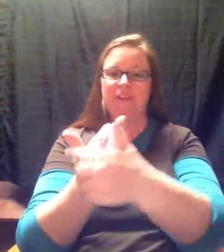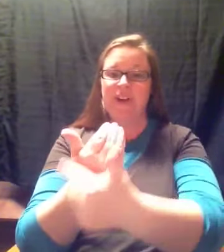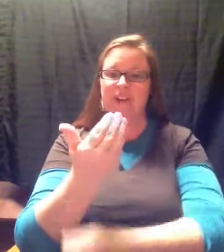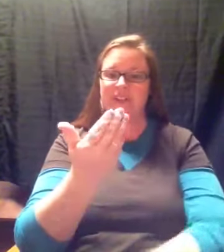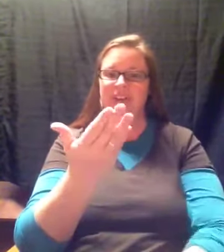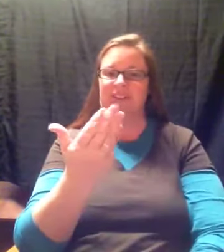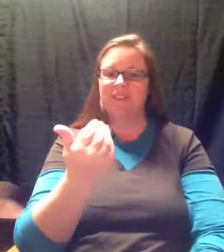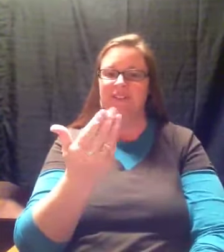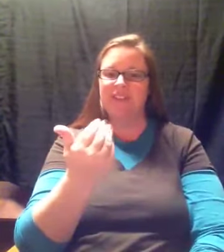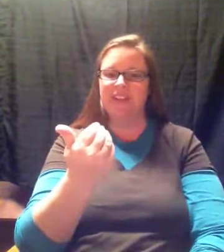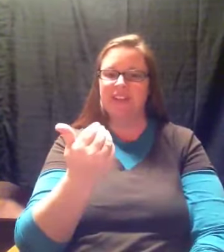5 fingers. 15.